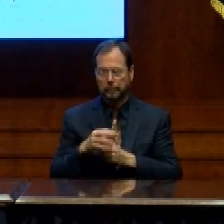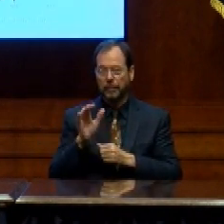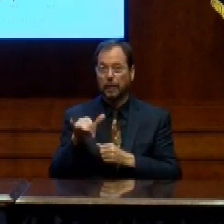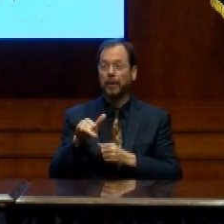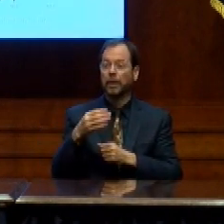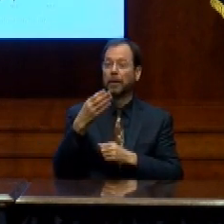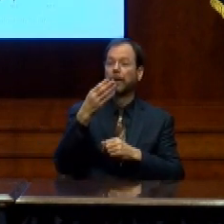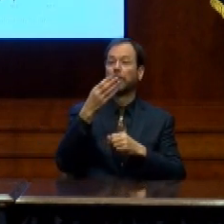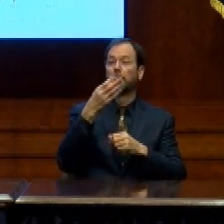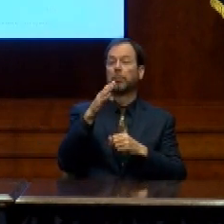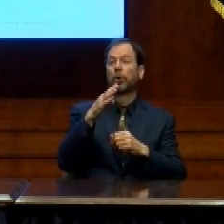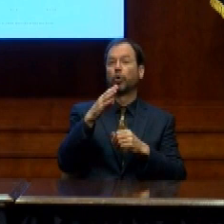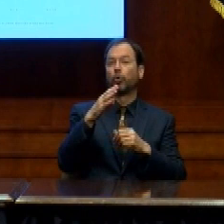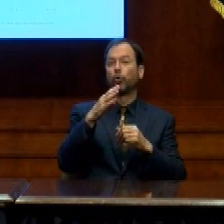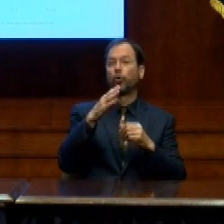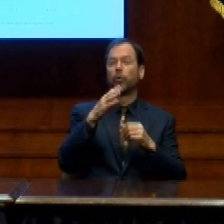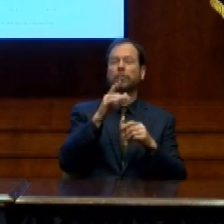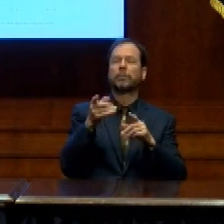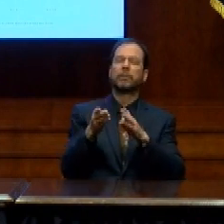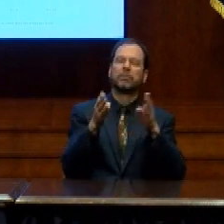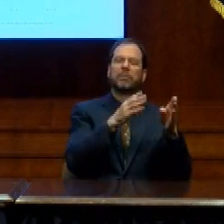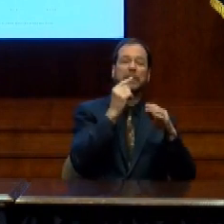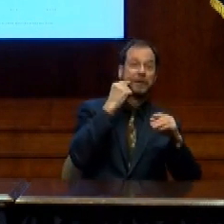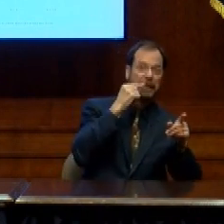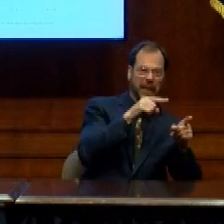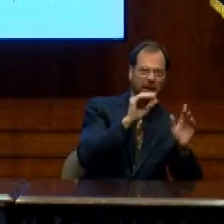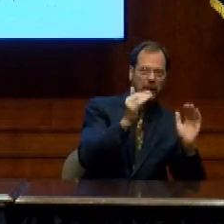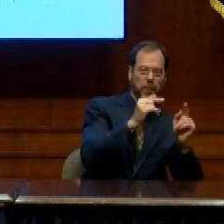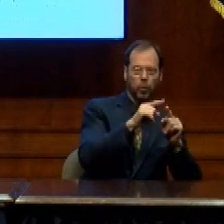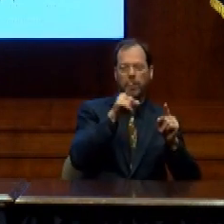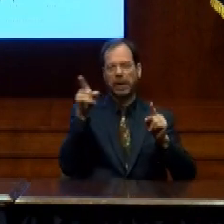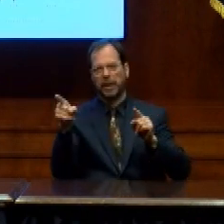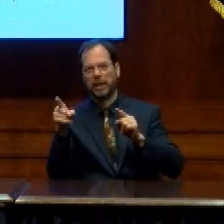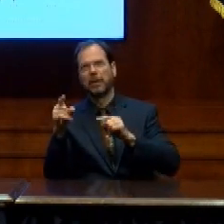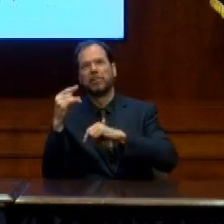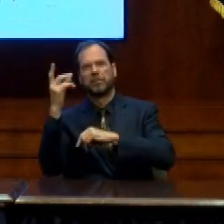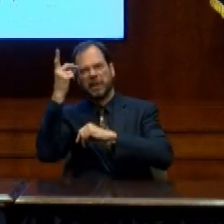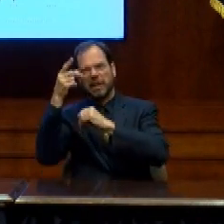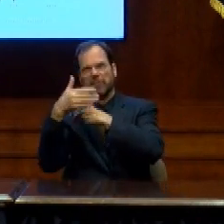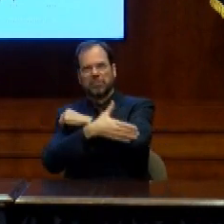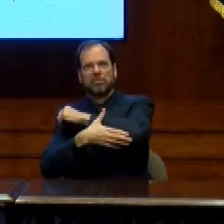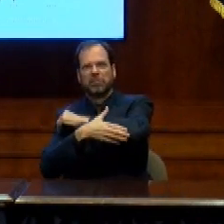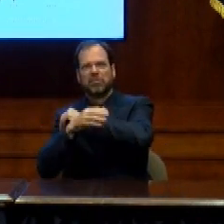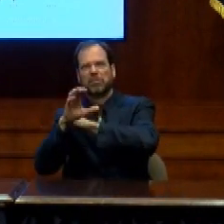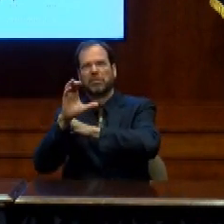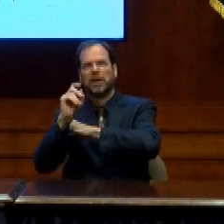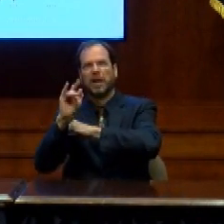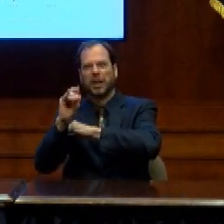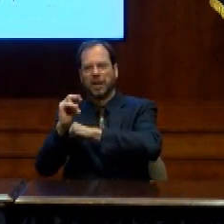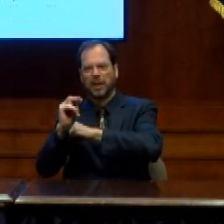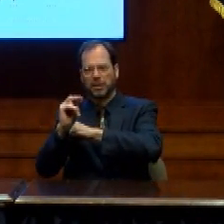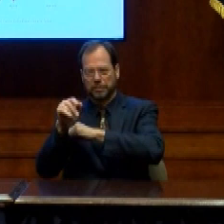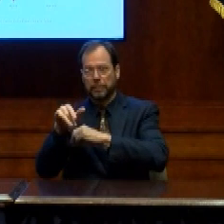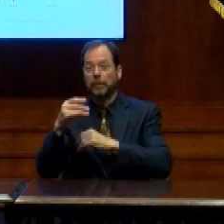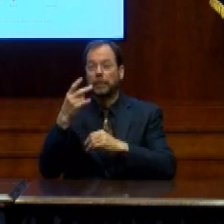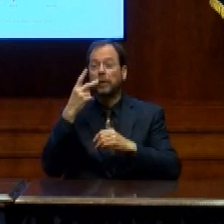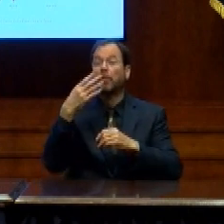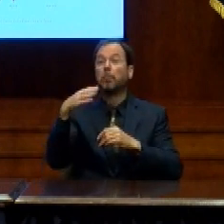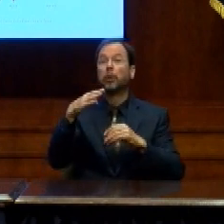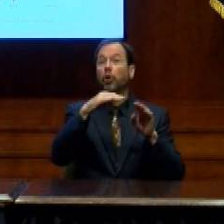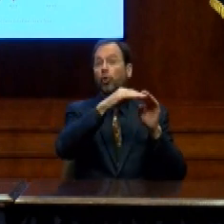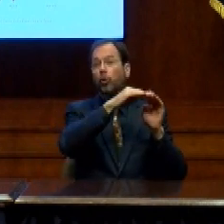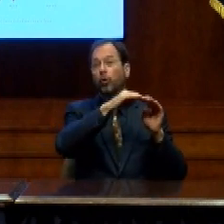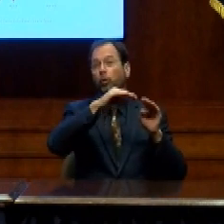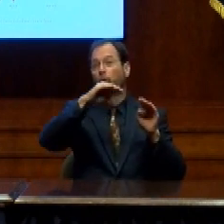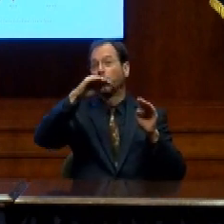half of the blue curve in Bexar County. Now let's go forward to Collin County. So in Collin County, you see the slope of the